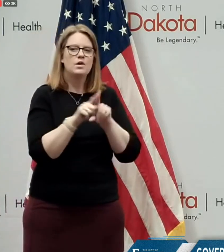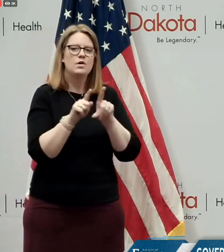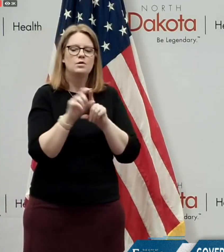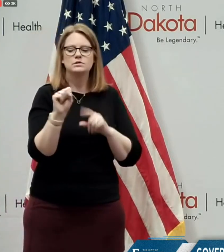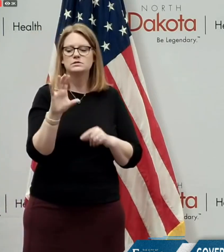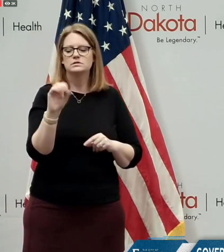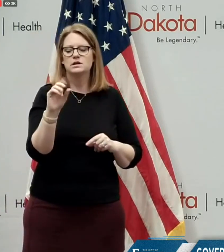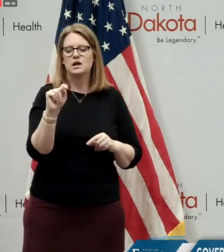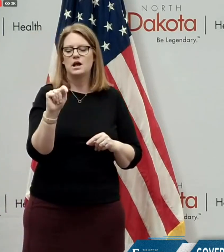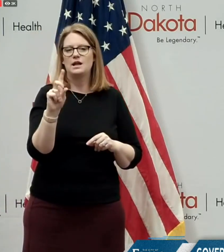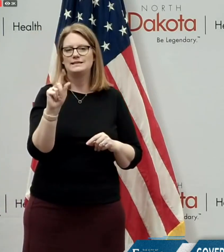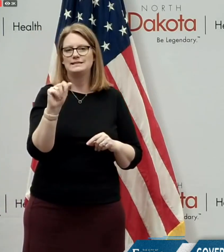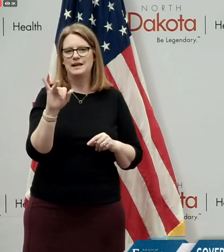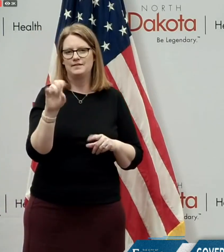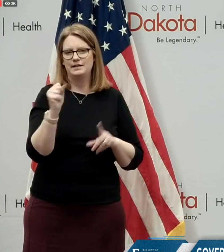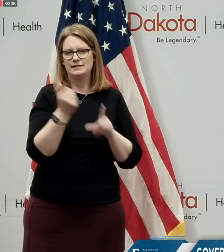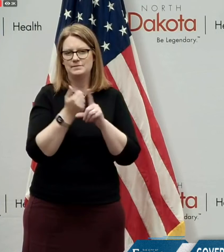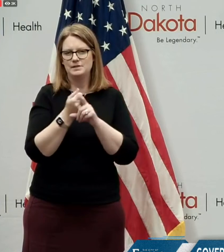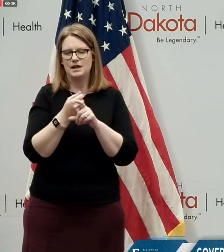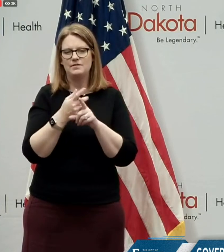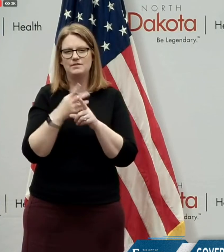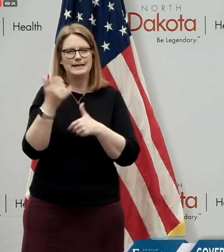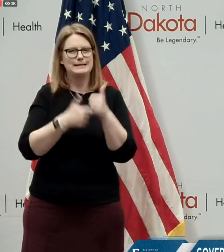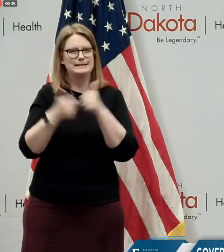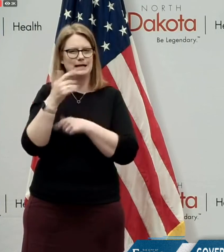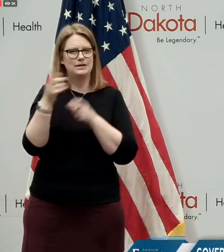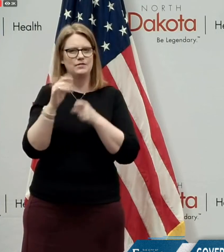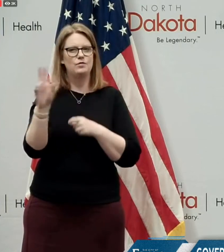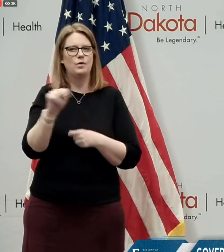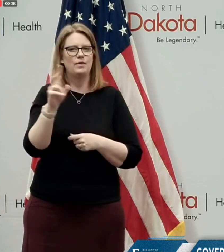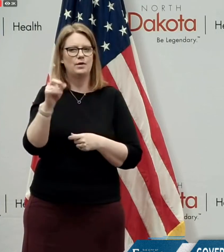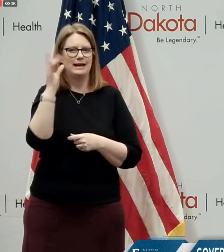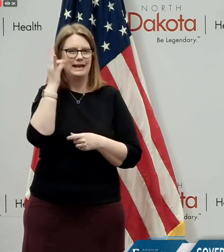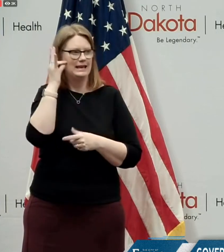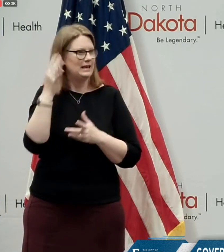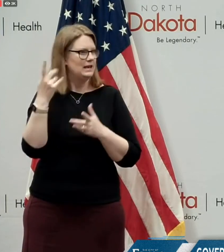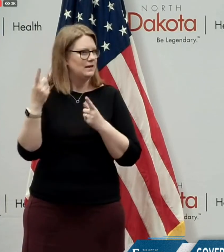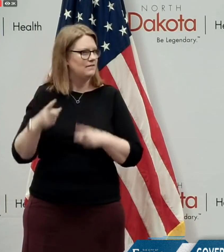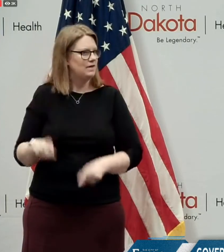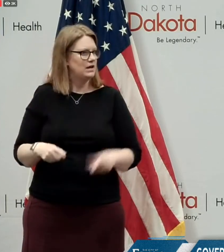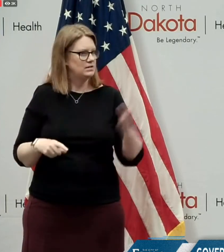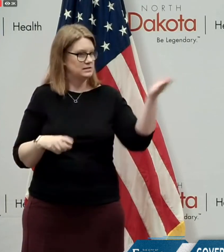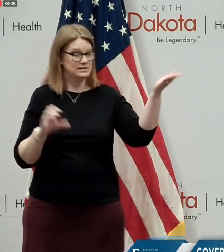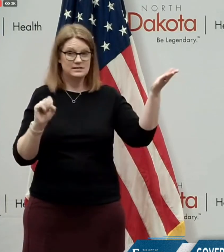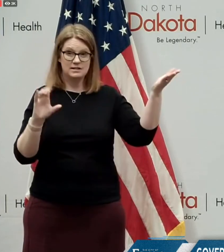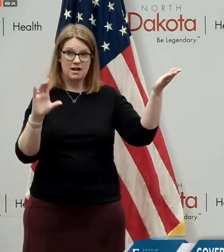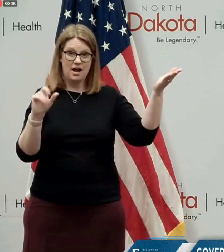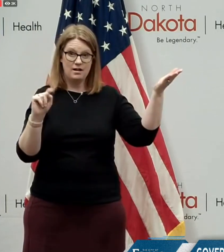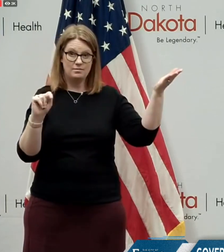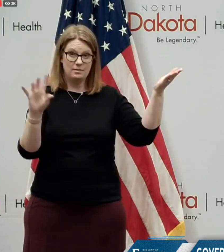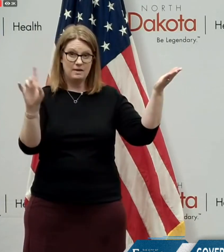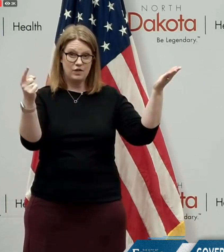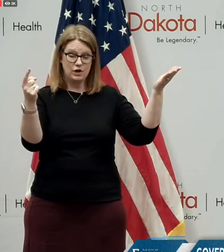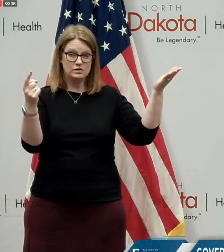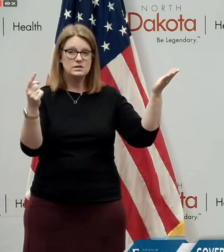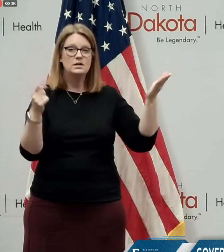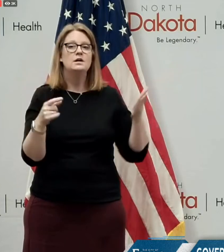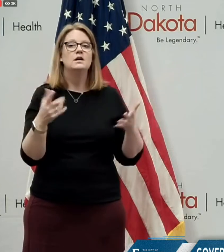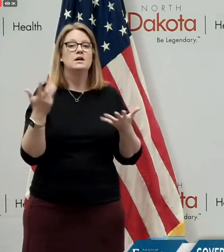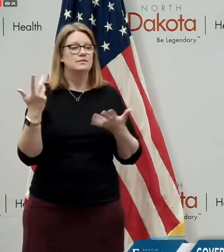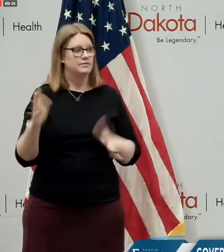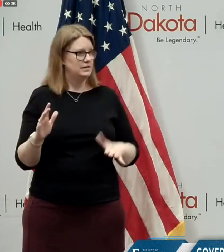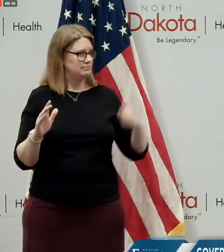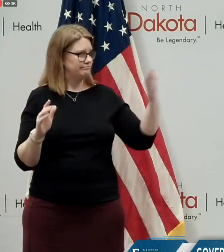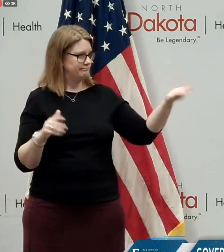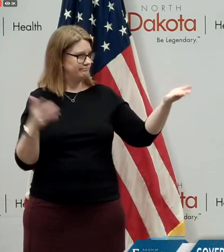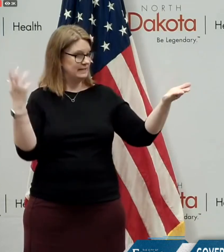the Executive Director of North Dakota Indian Affairs. I think Scott's going to kick it off, and so we'll invite Scott up here, and after that we